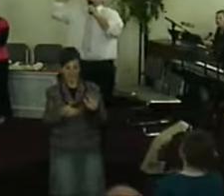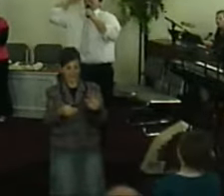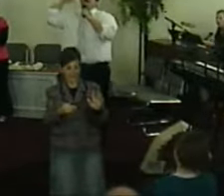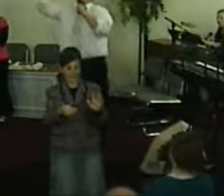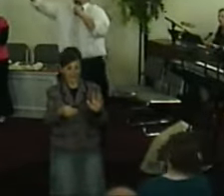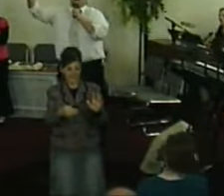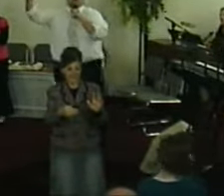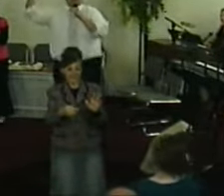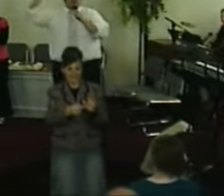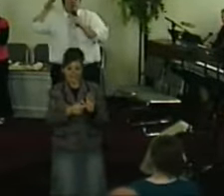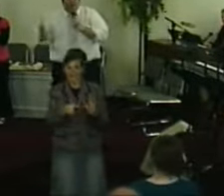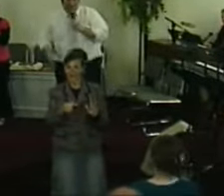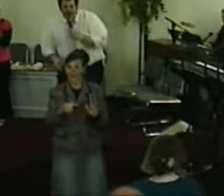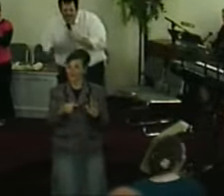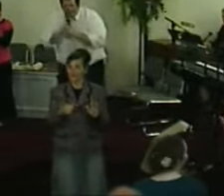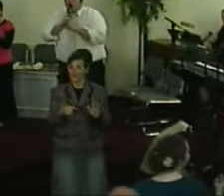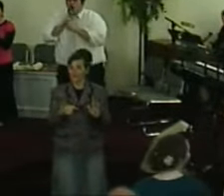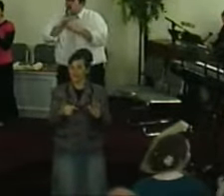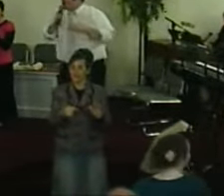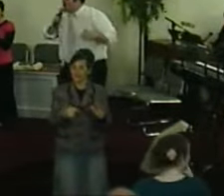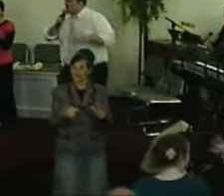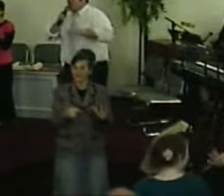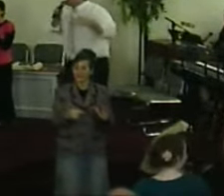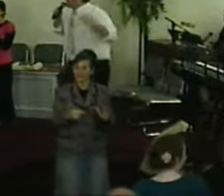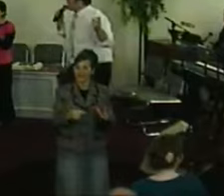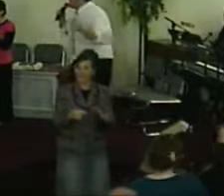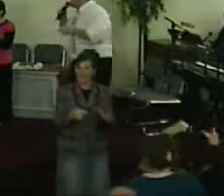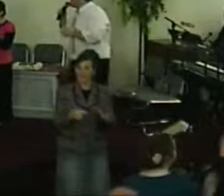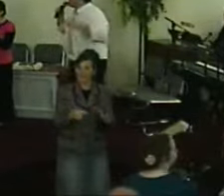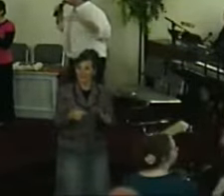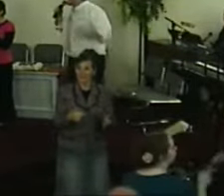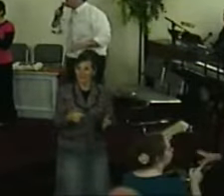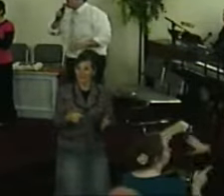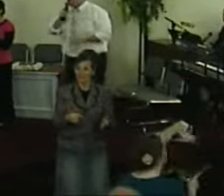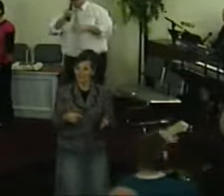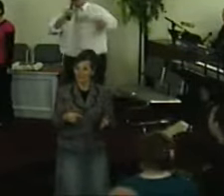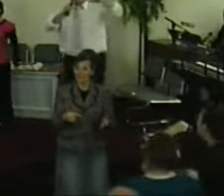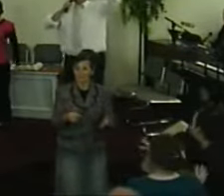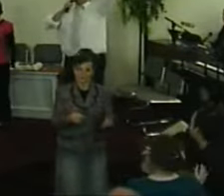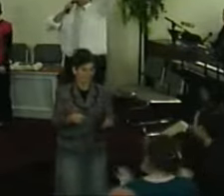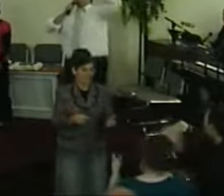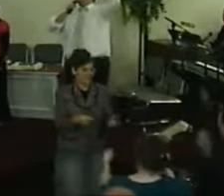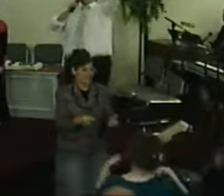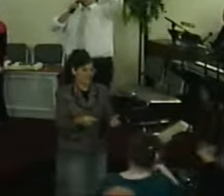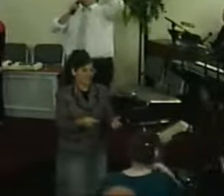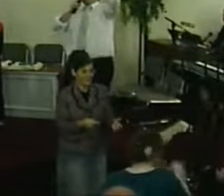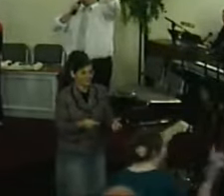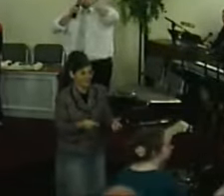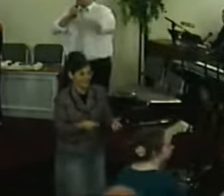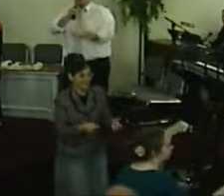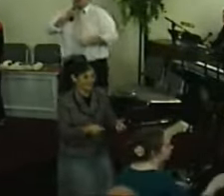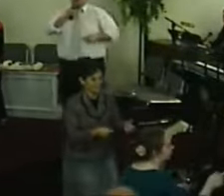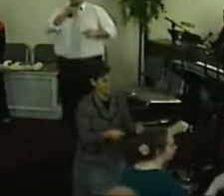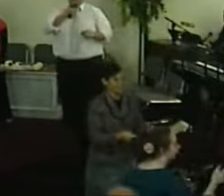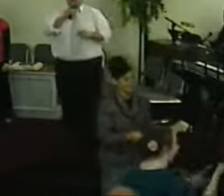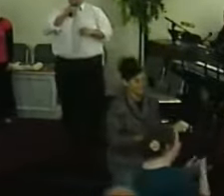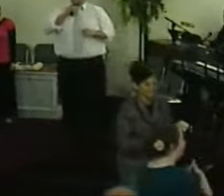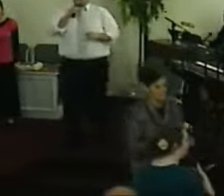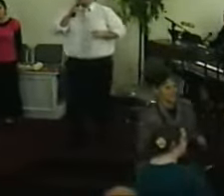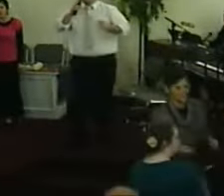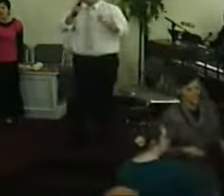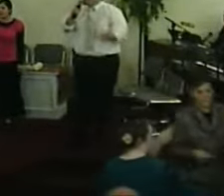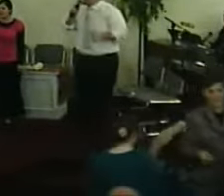stand against? And if our God is for us, then who could ever stop us? And if our God is with us, then what